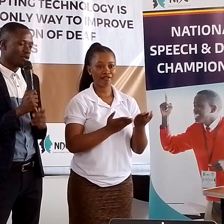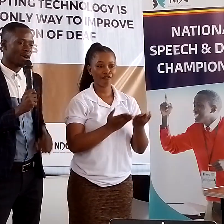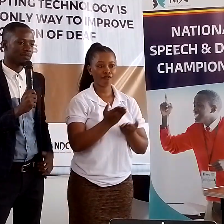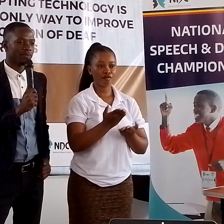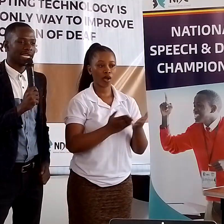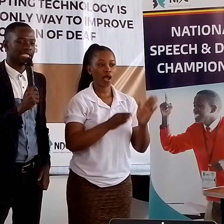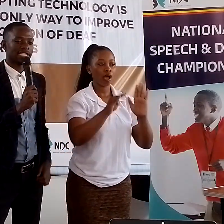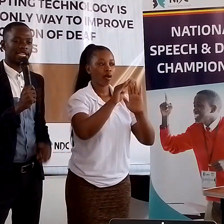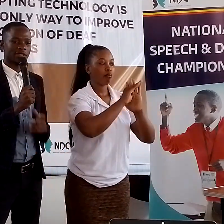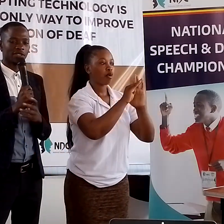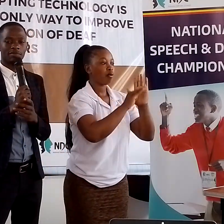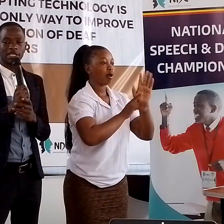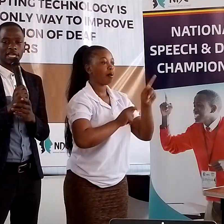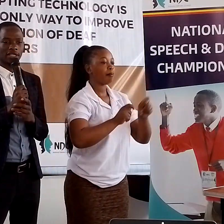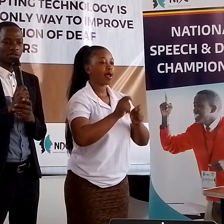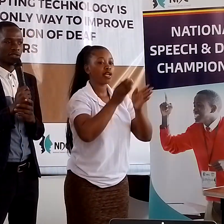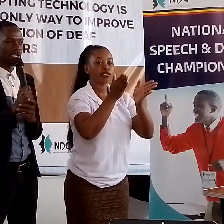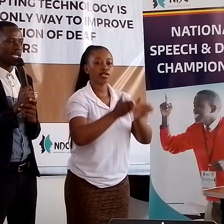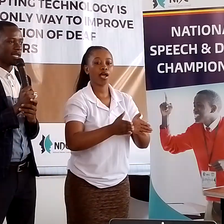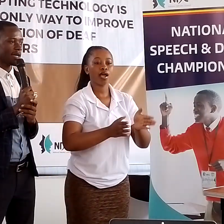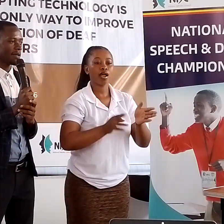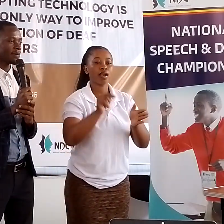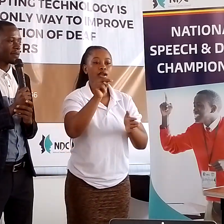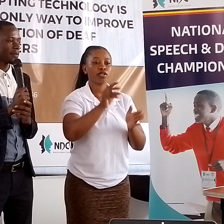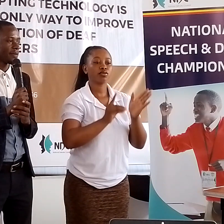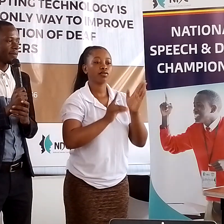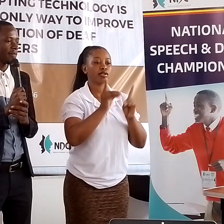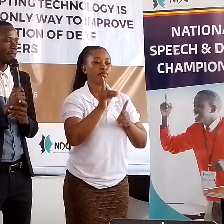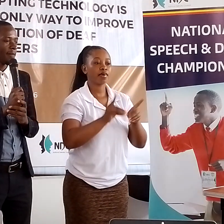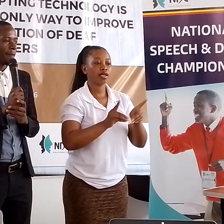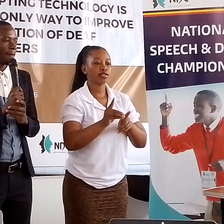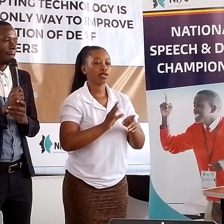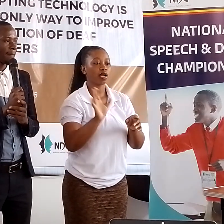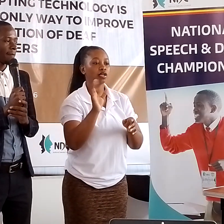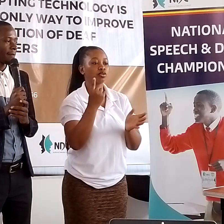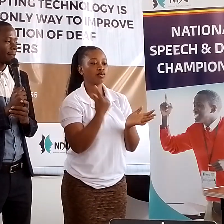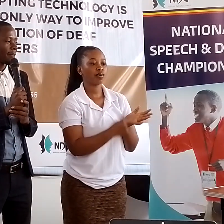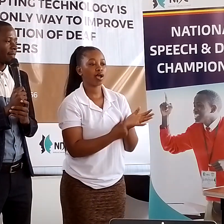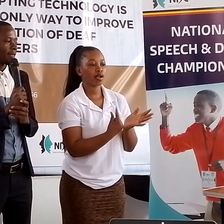as the programs manager at National Debate Council Uganda.